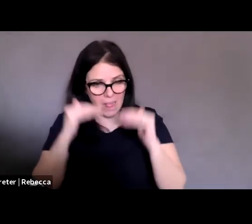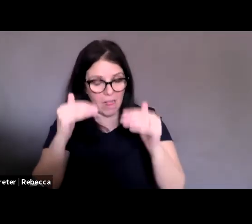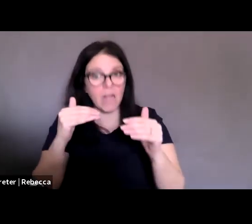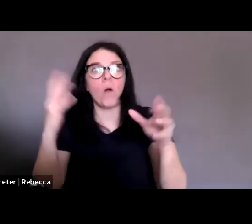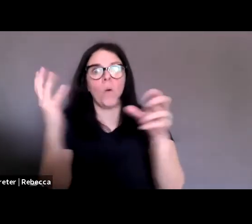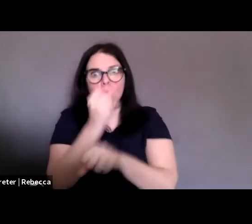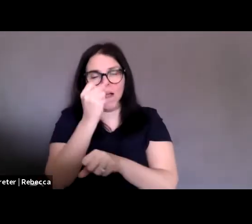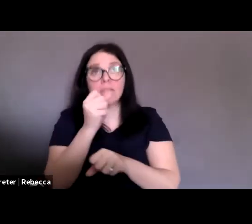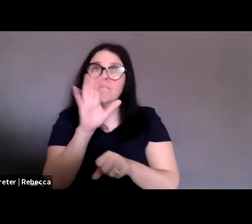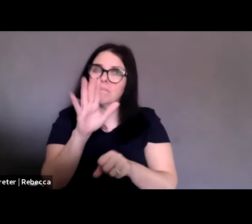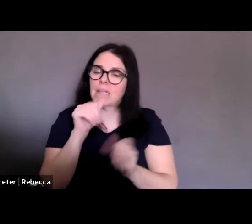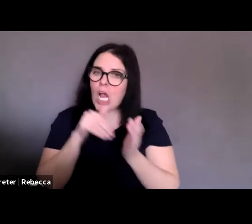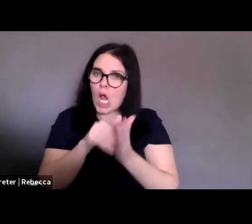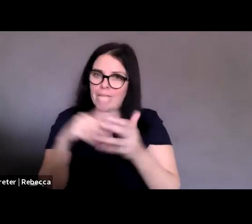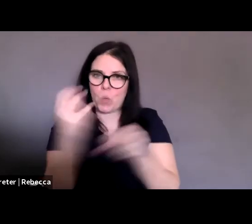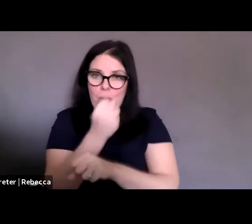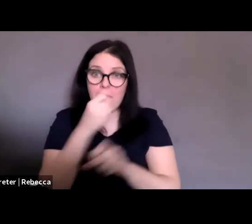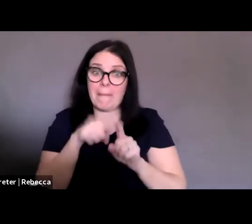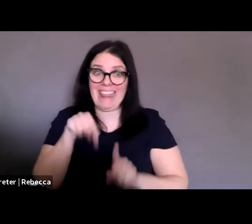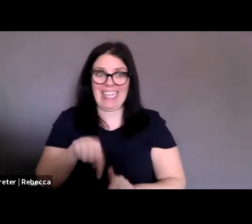but we did succeed in this case.